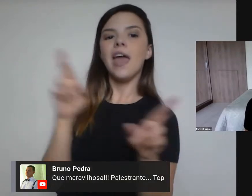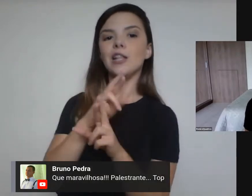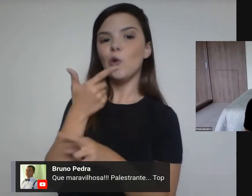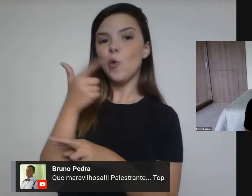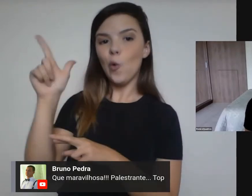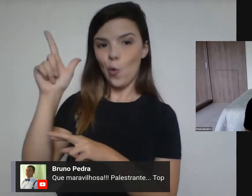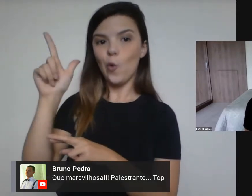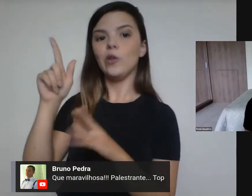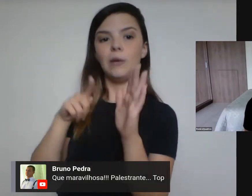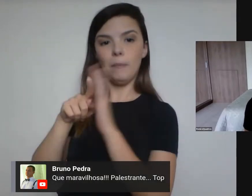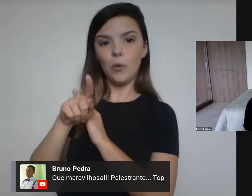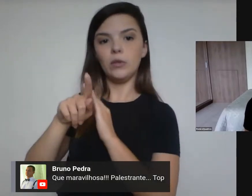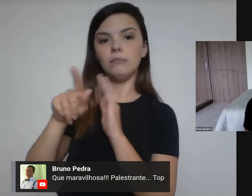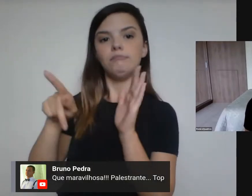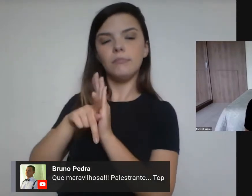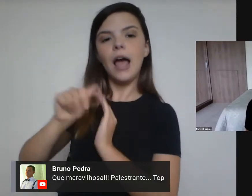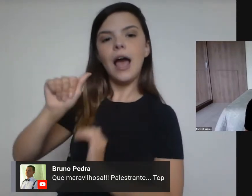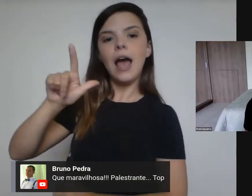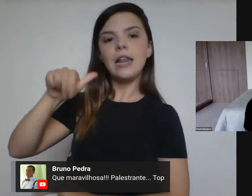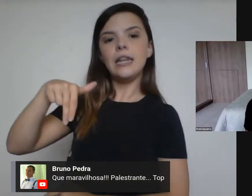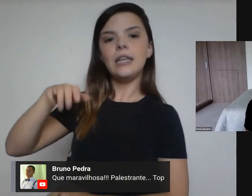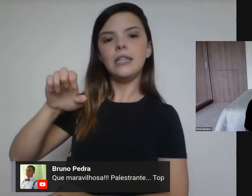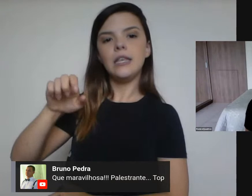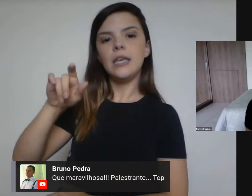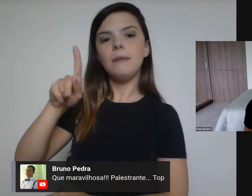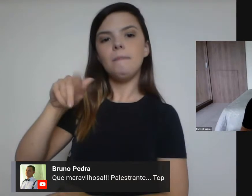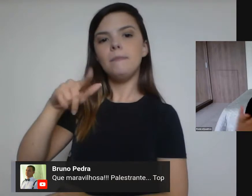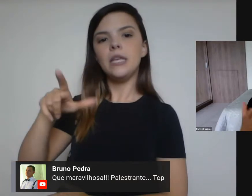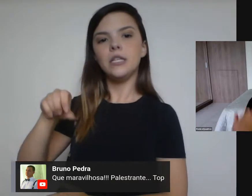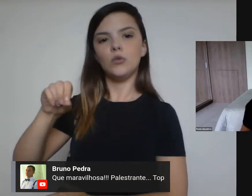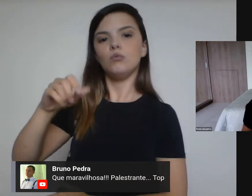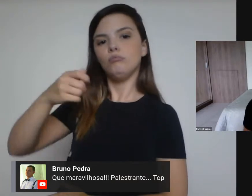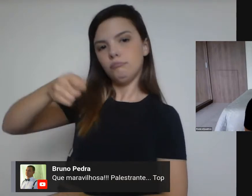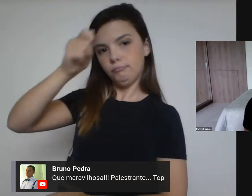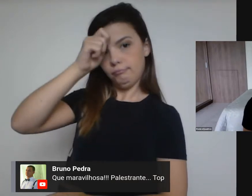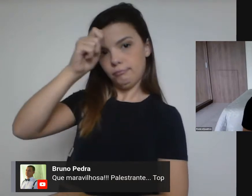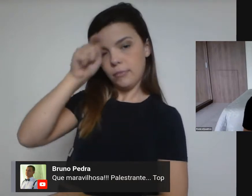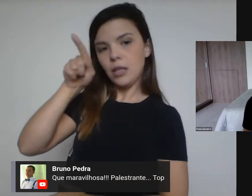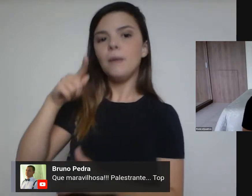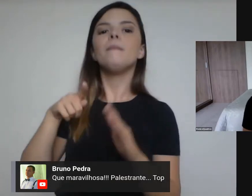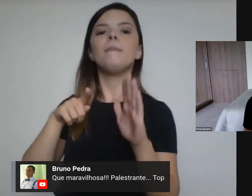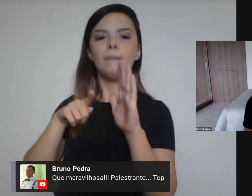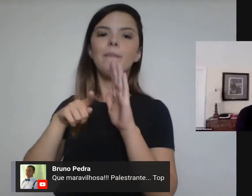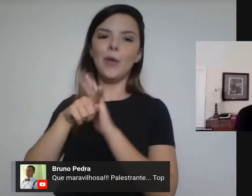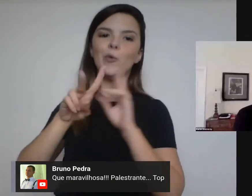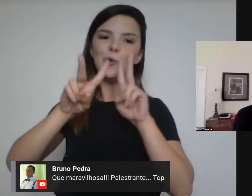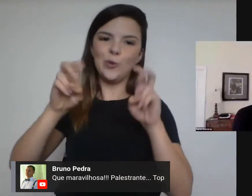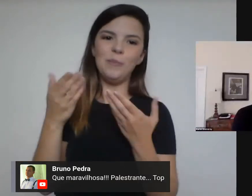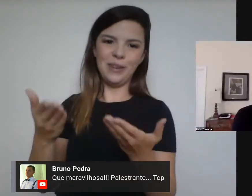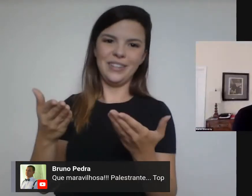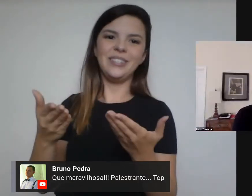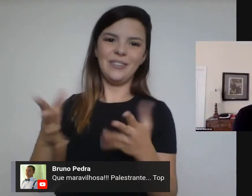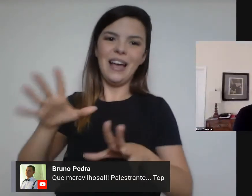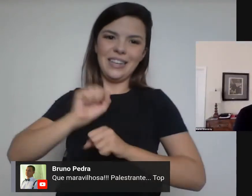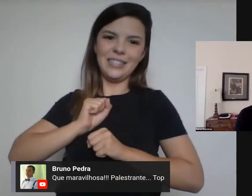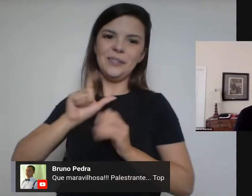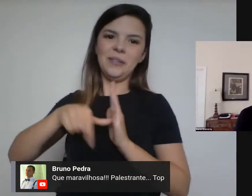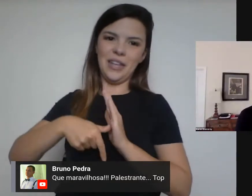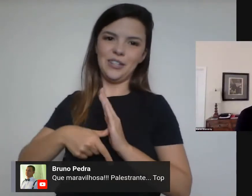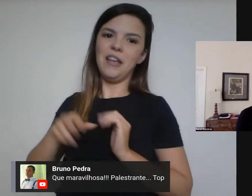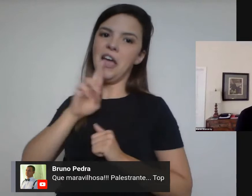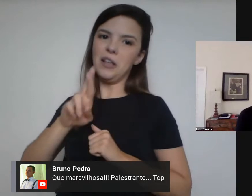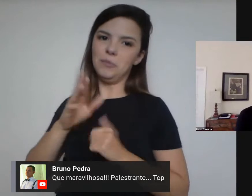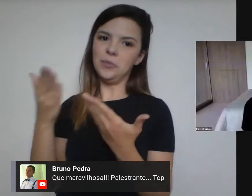made, asking about late acquisition. That's the answer, I think. Yeah. There is